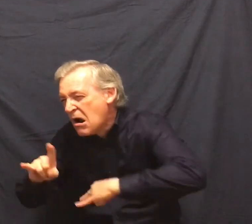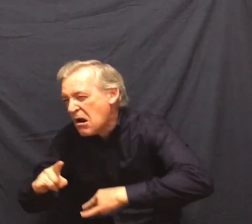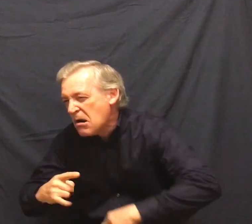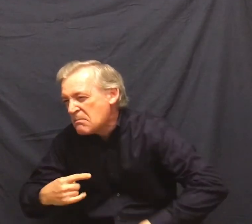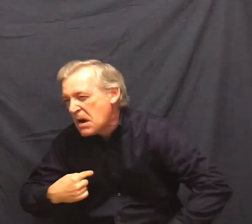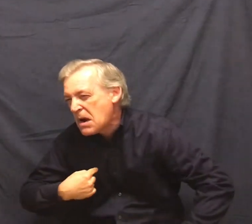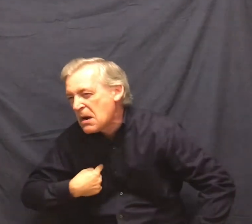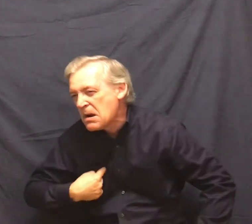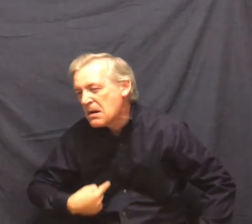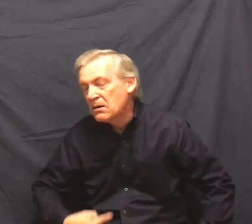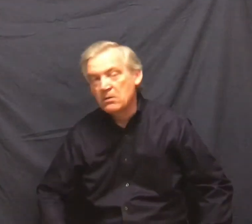Huh?